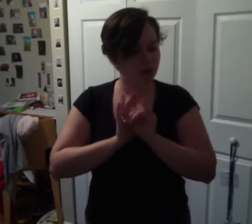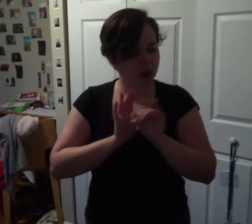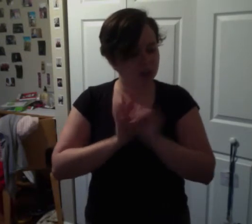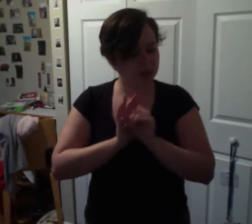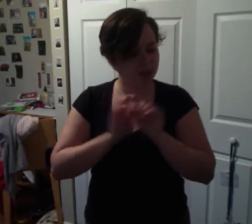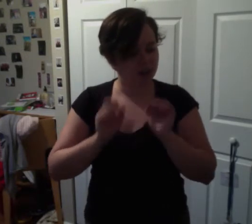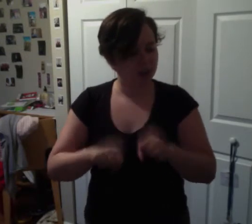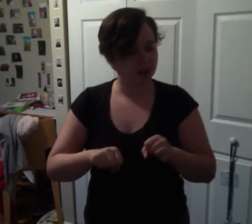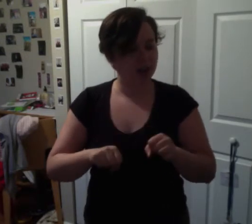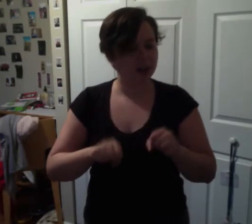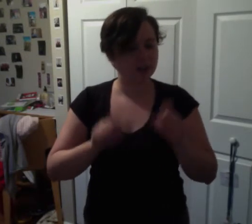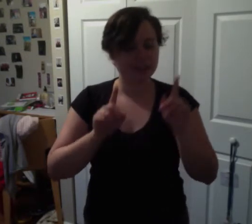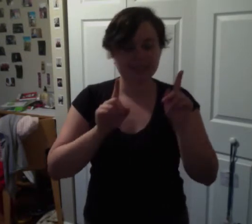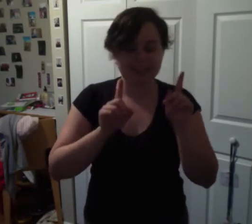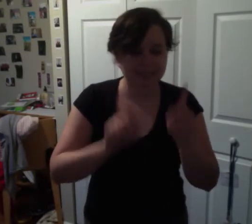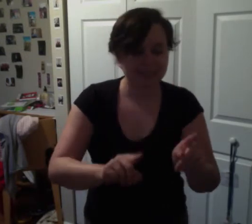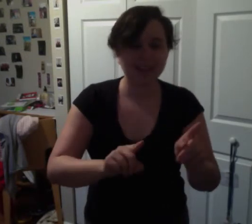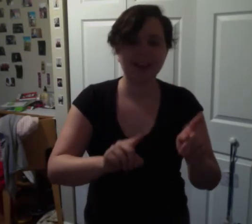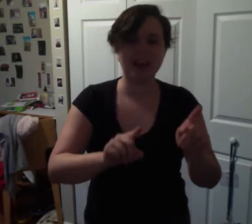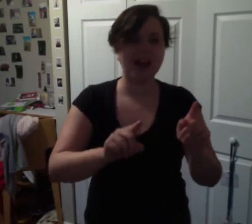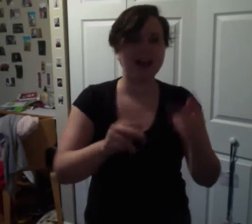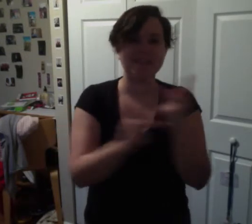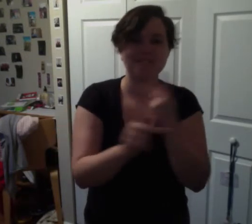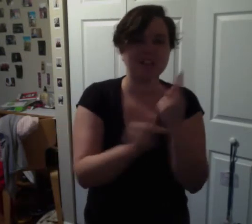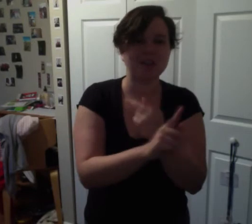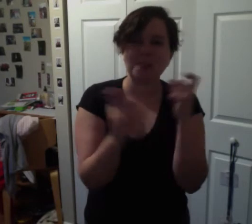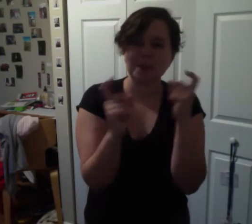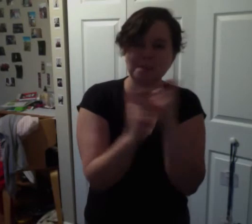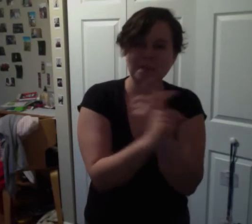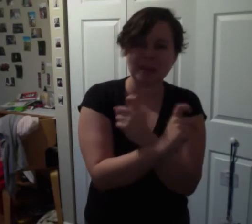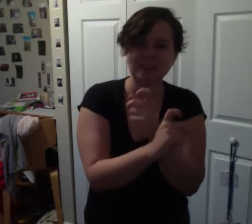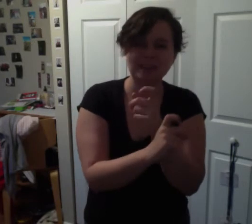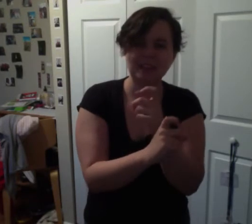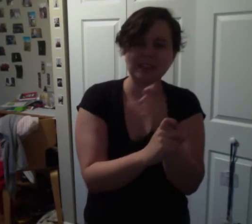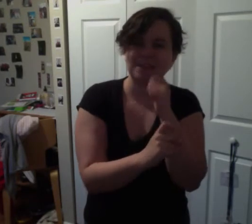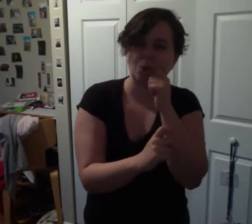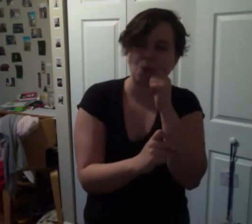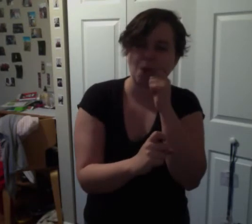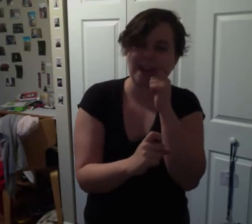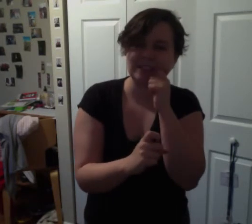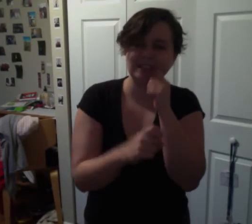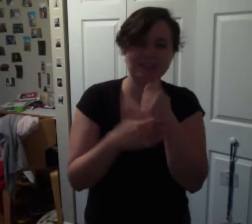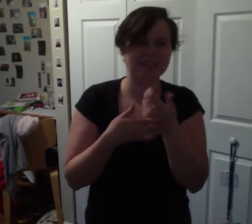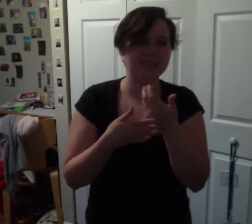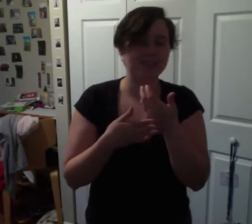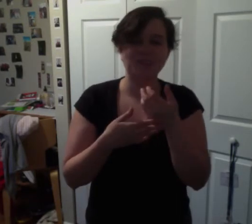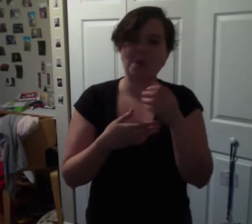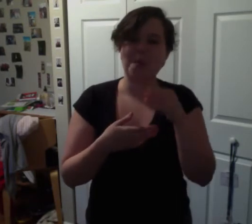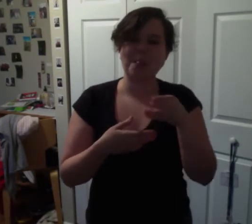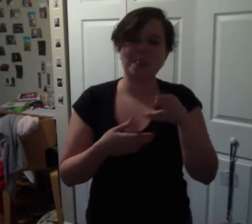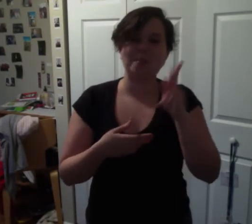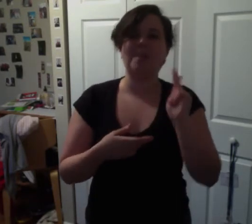and class. In some ways, the bank represents a hub that we're trying to create, like a